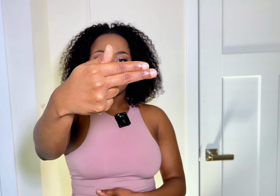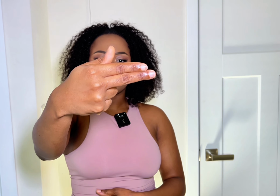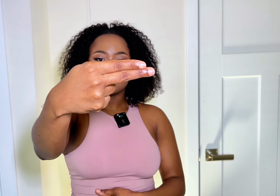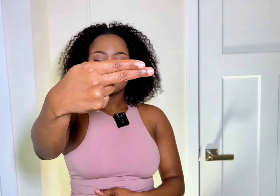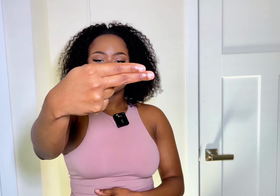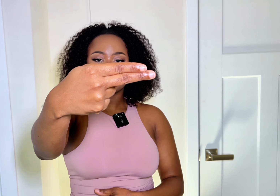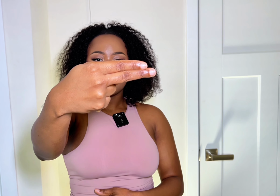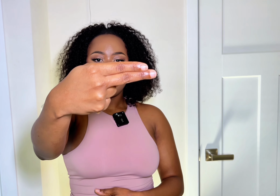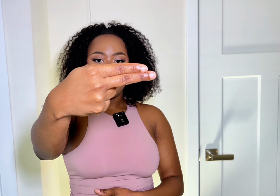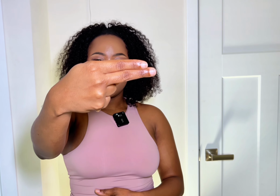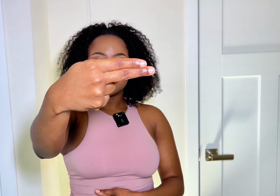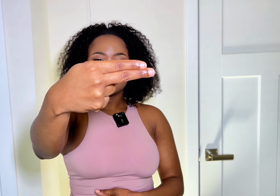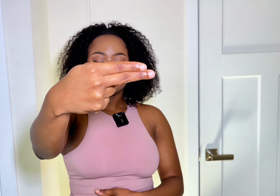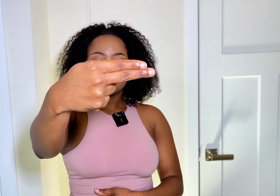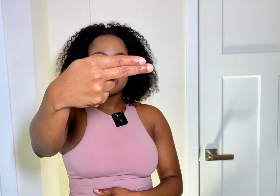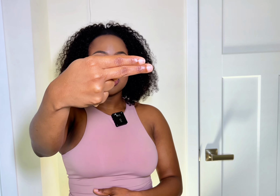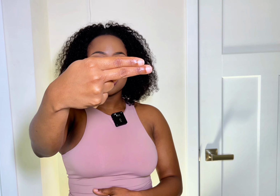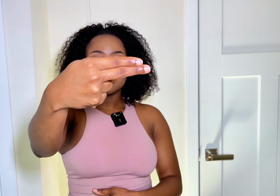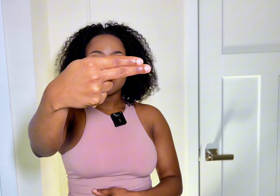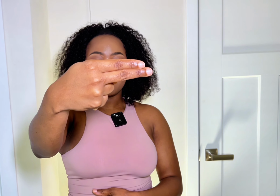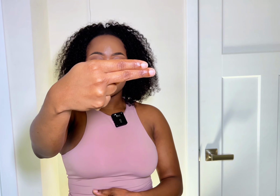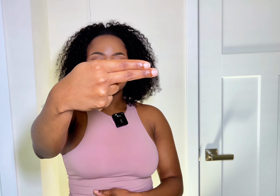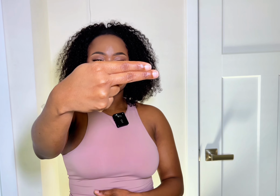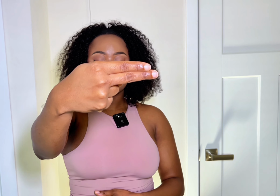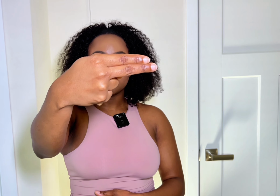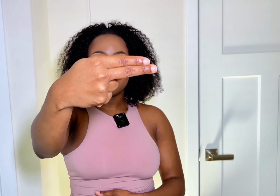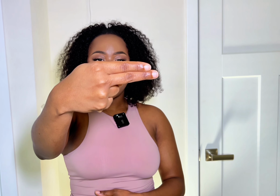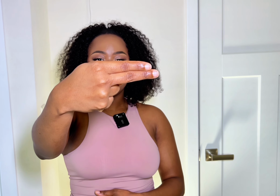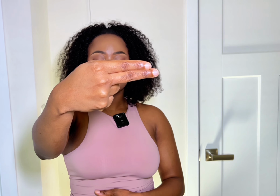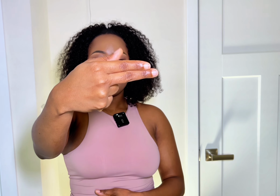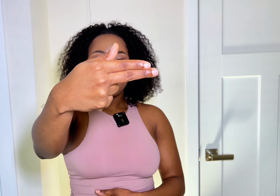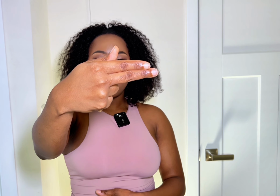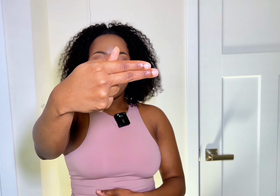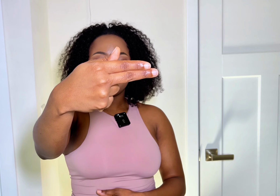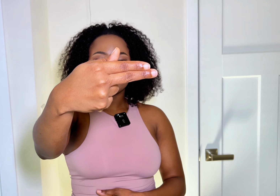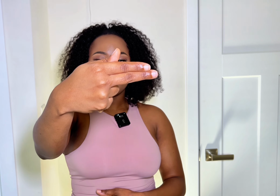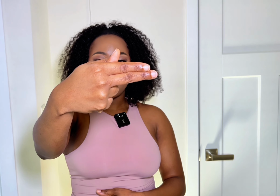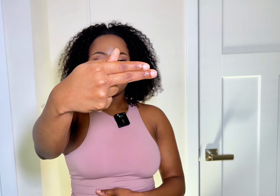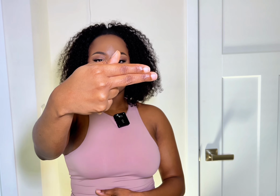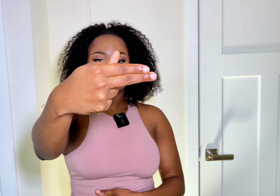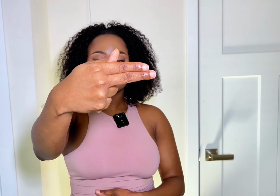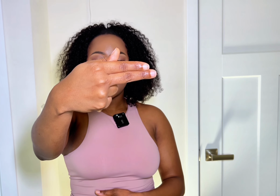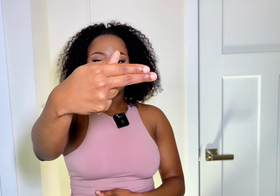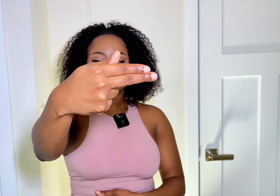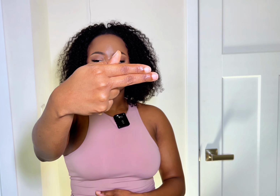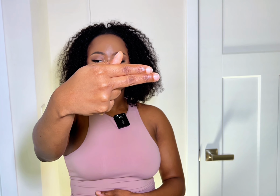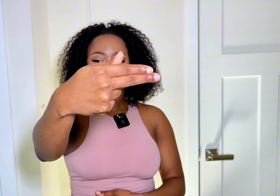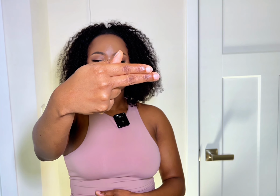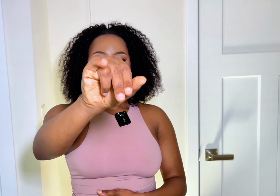like this. H. This too is correct. You can do H or have your thumb out like this. H.